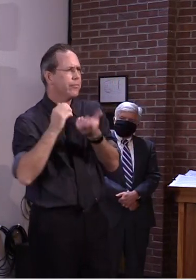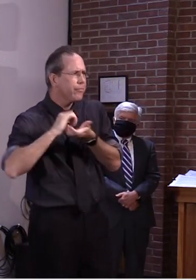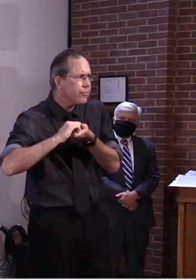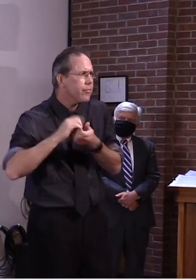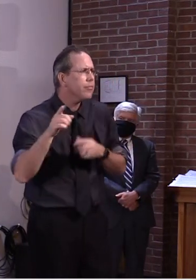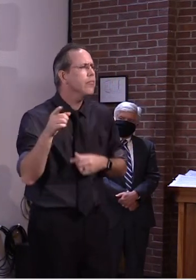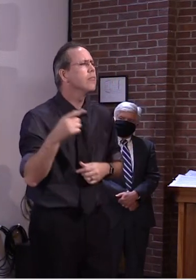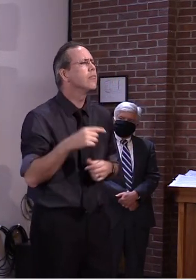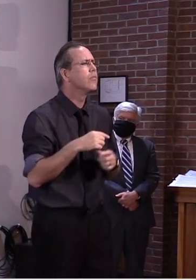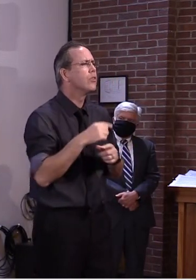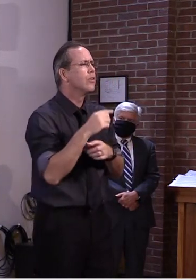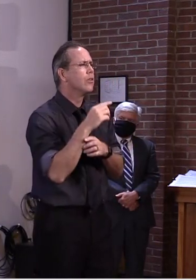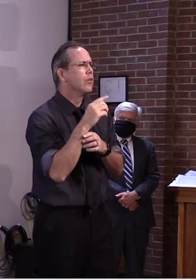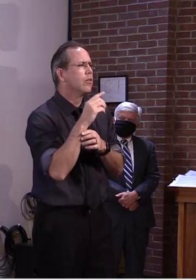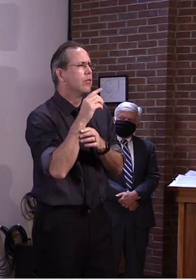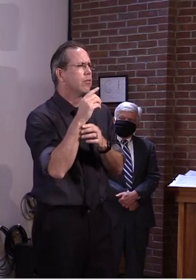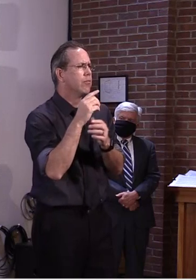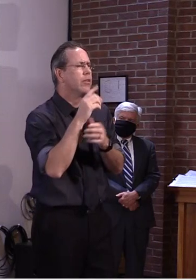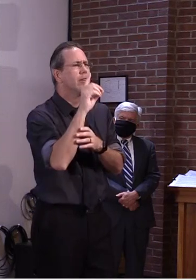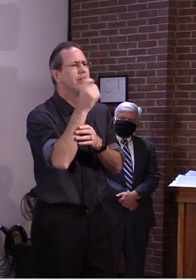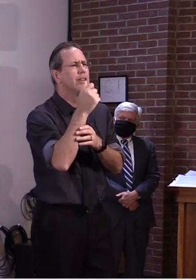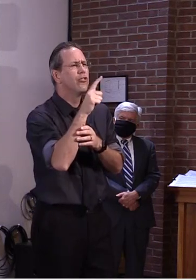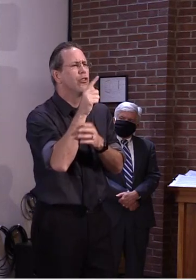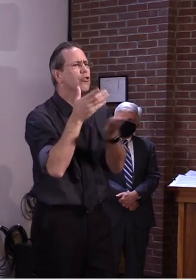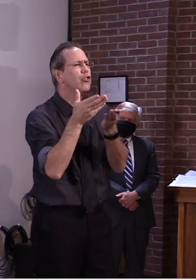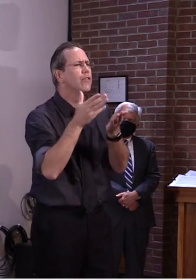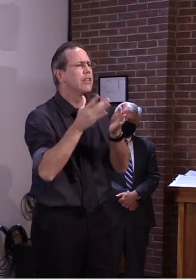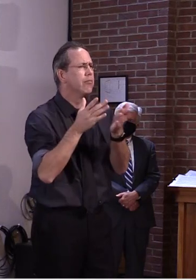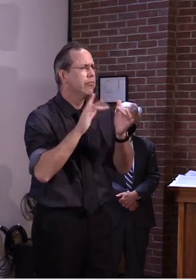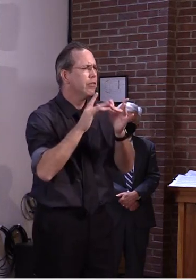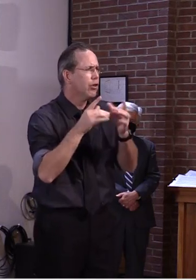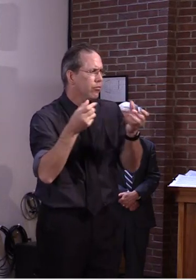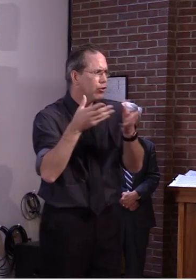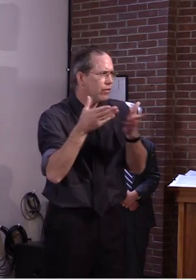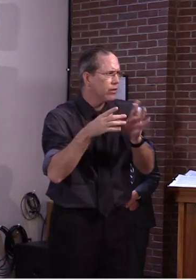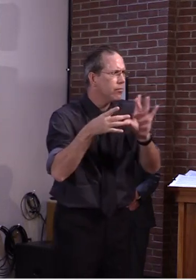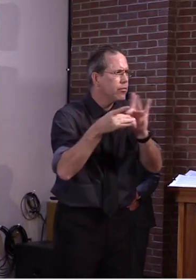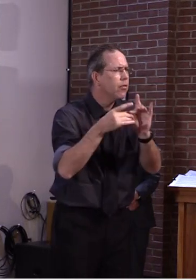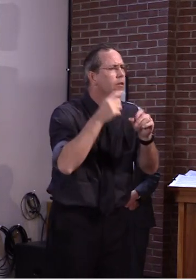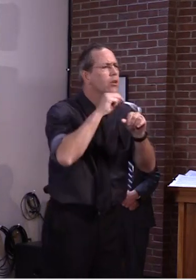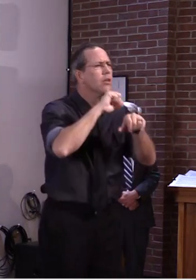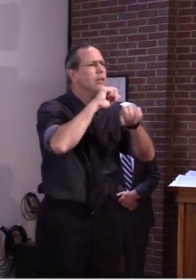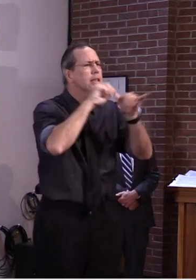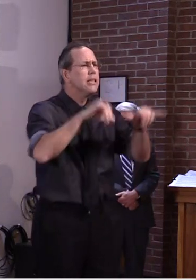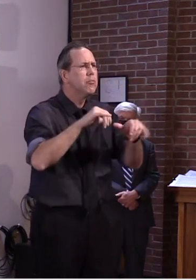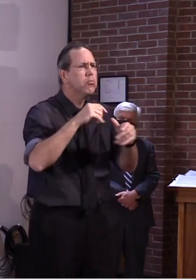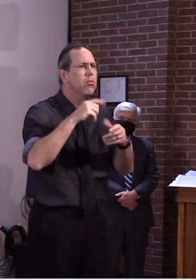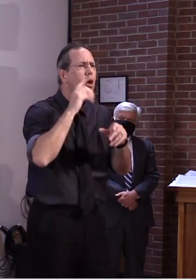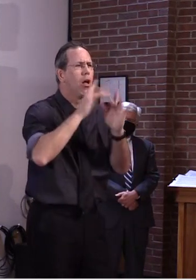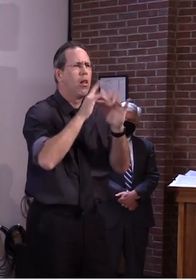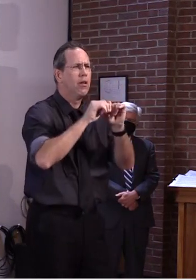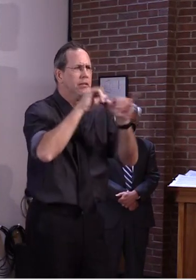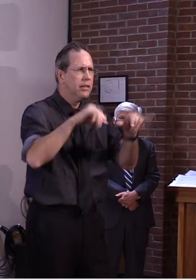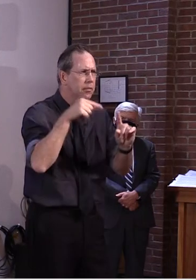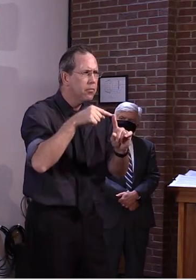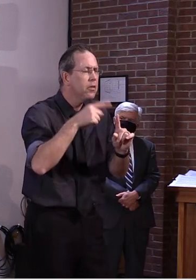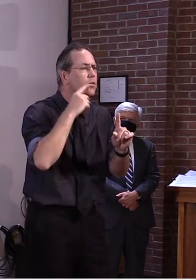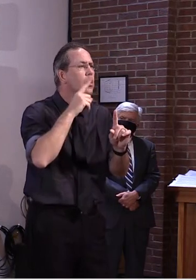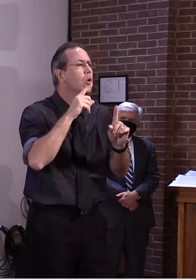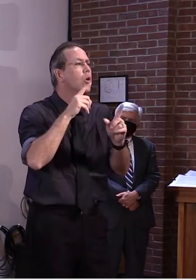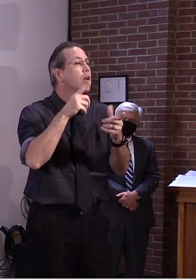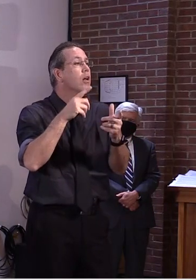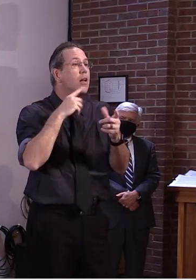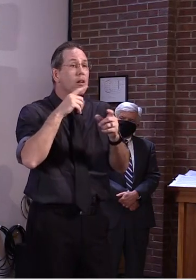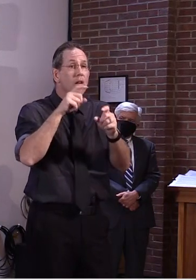system that facilitates registration and results reporting. This will speed up the reporting of test results